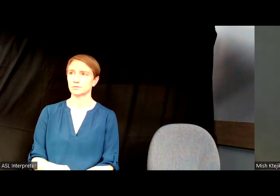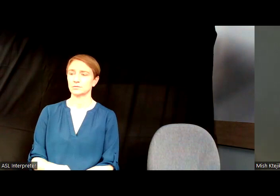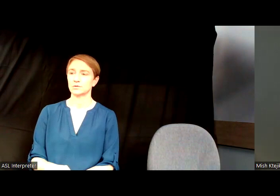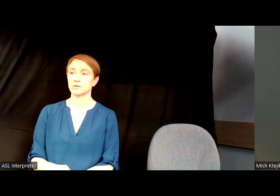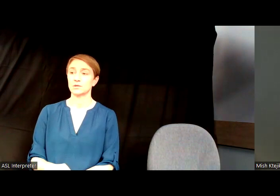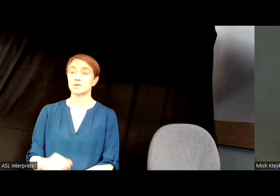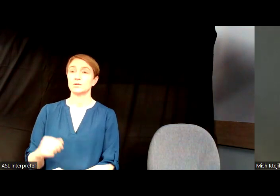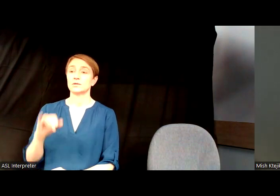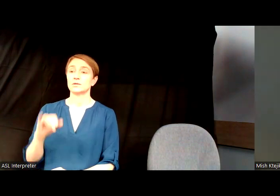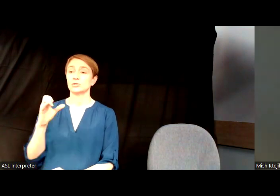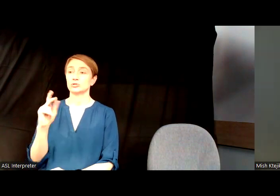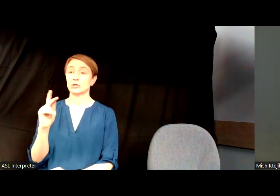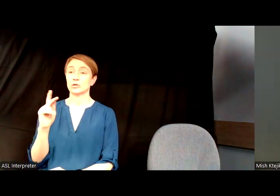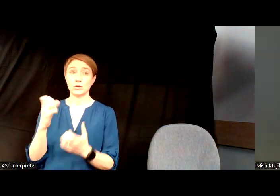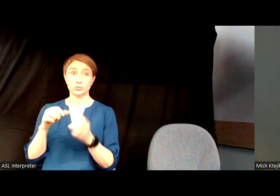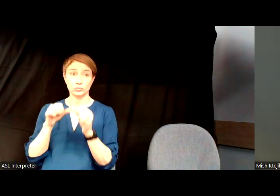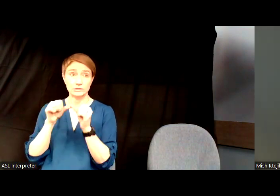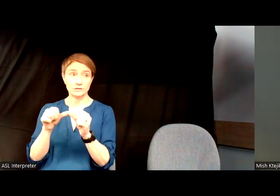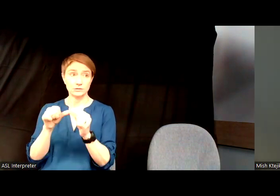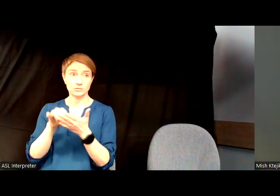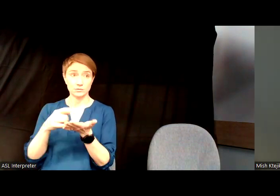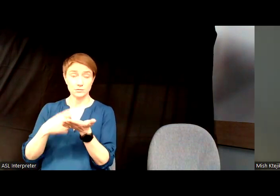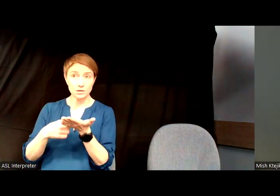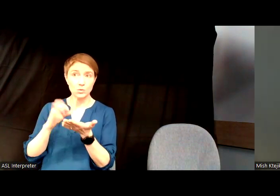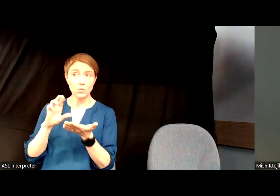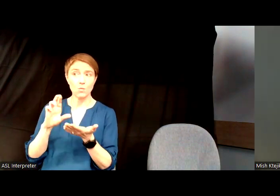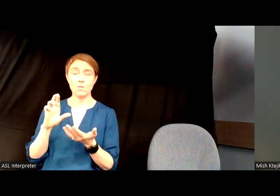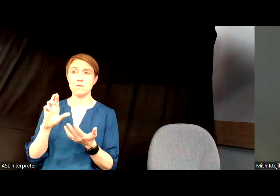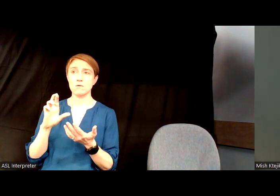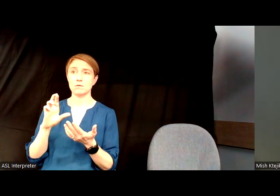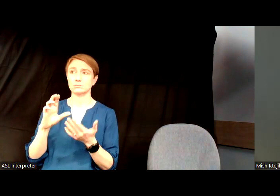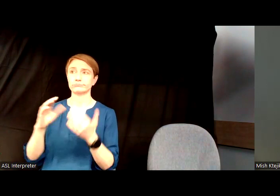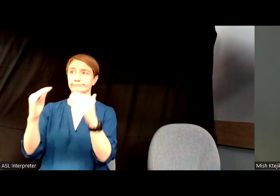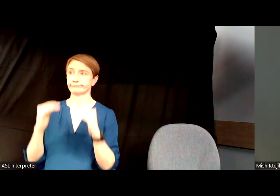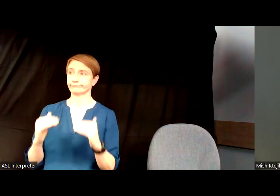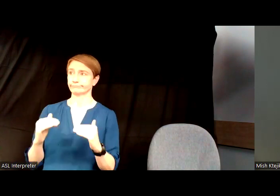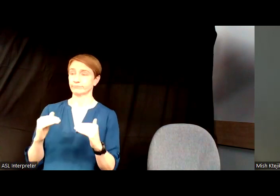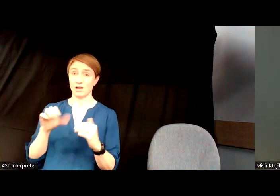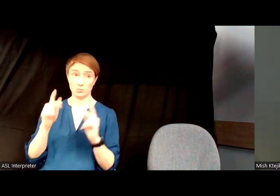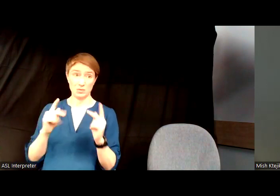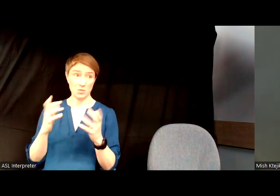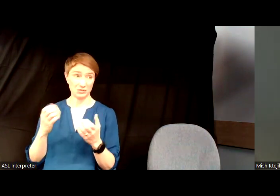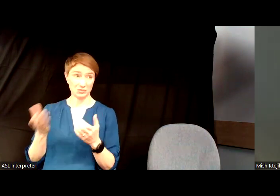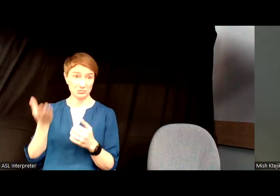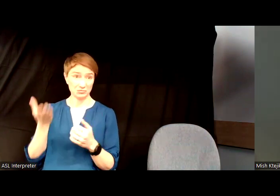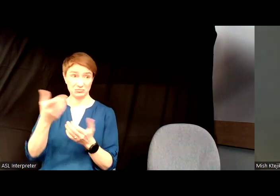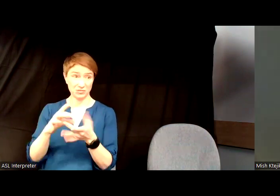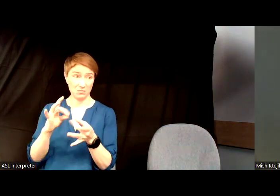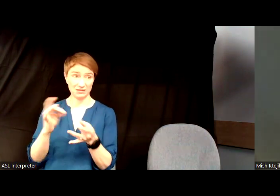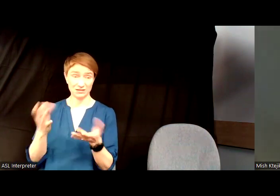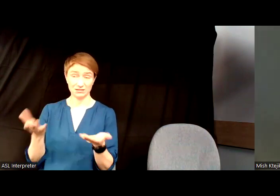So should we, this is Jack, do we want to continue this discussion, or do we want to move on to something else? Anybody else want us to give anything?